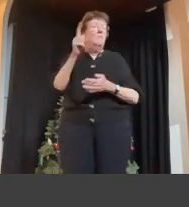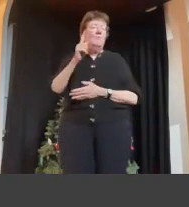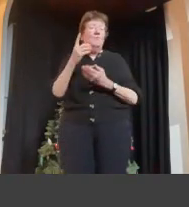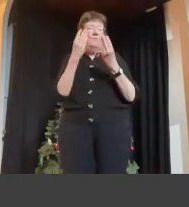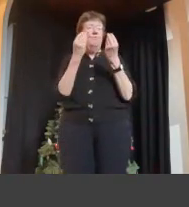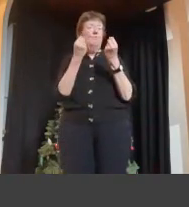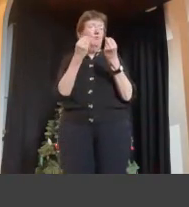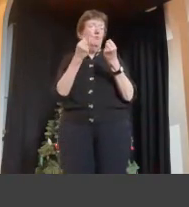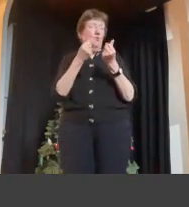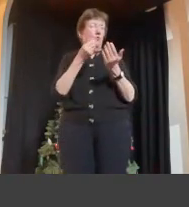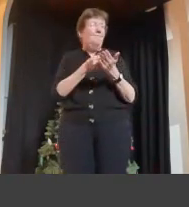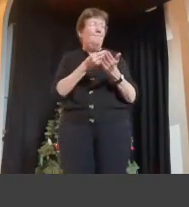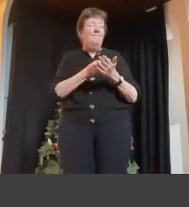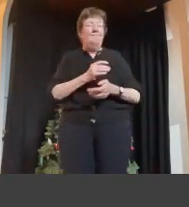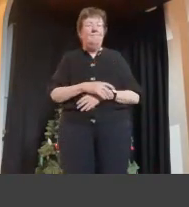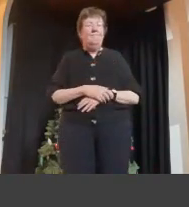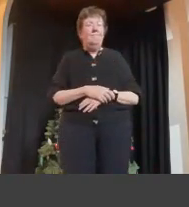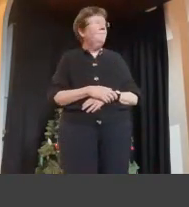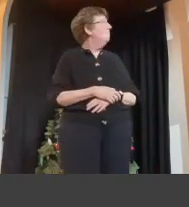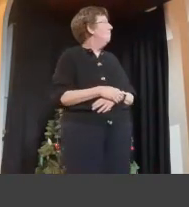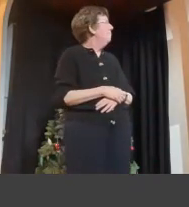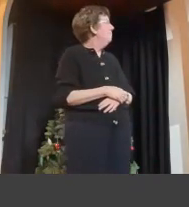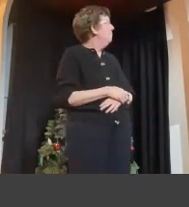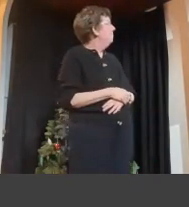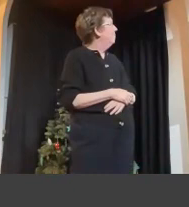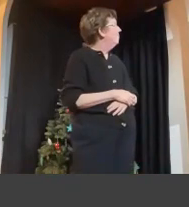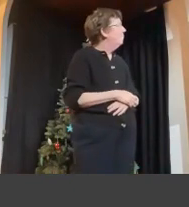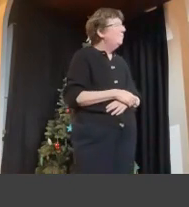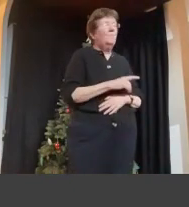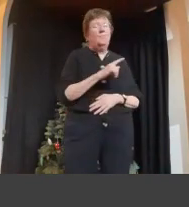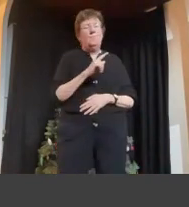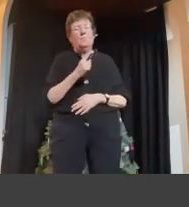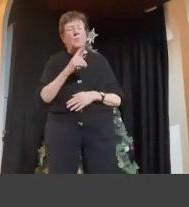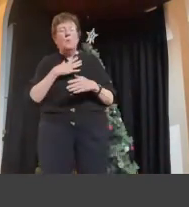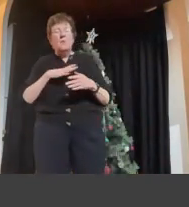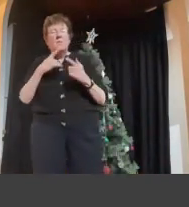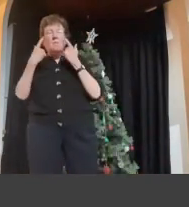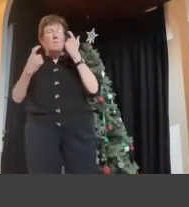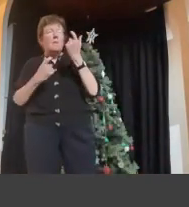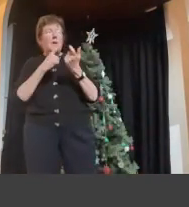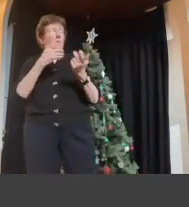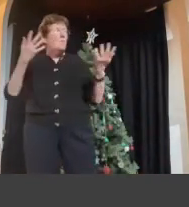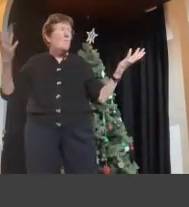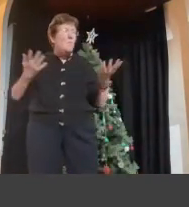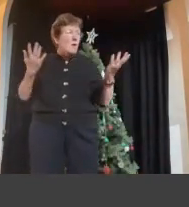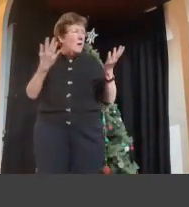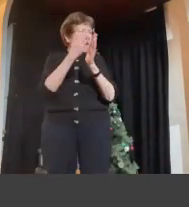The second area of recommendations is around resources and resourcing for this area.